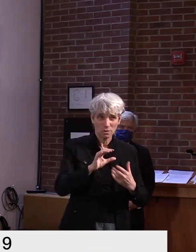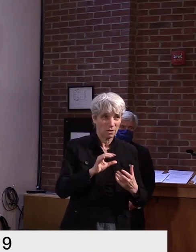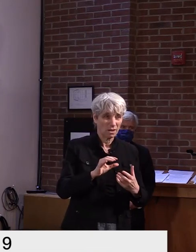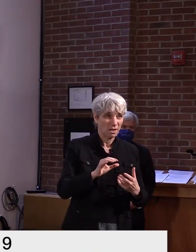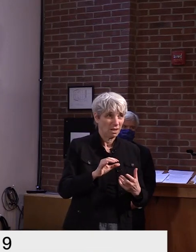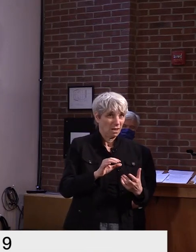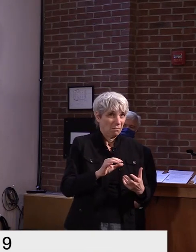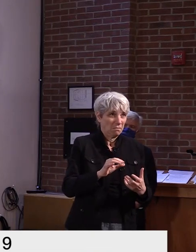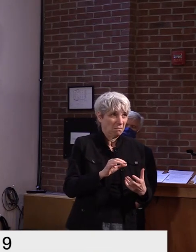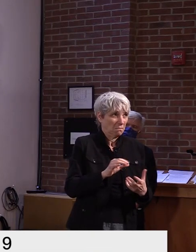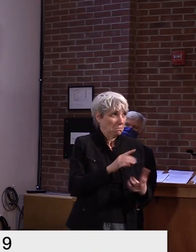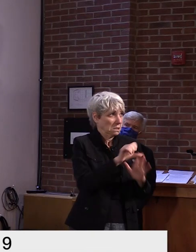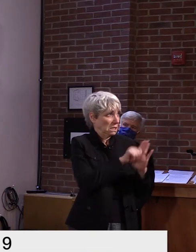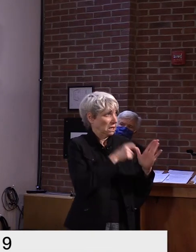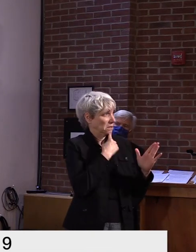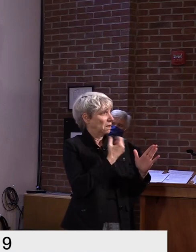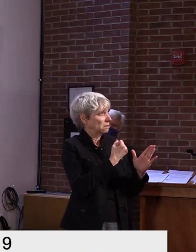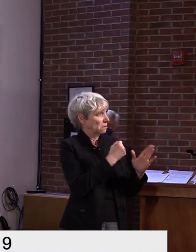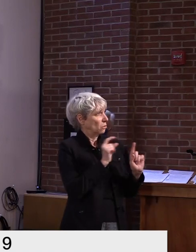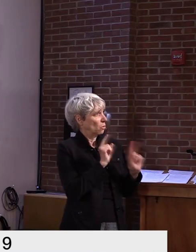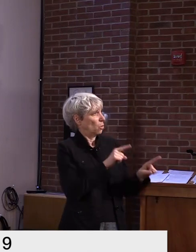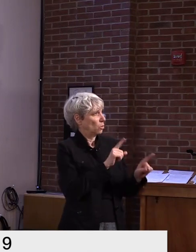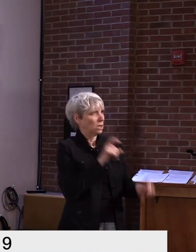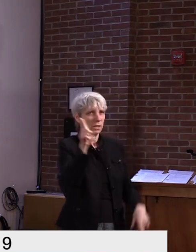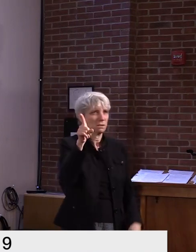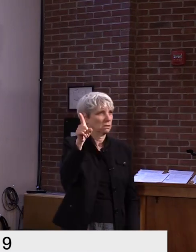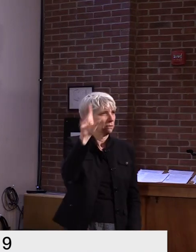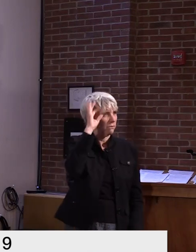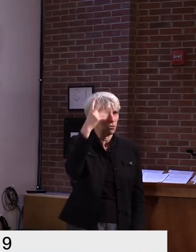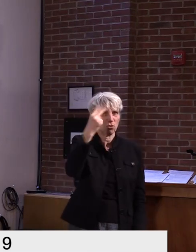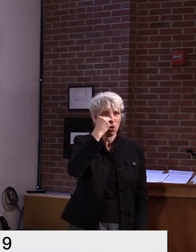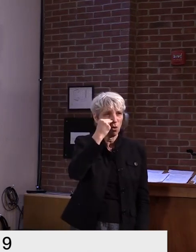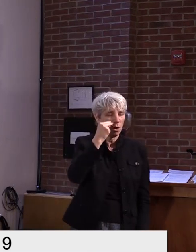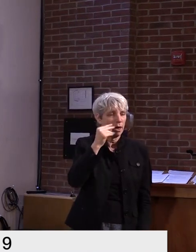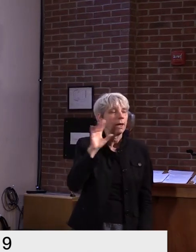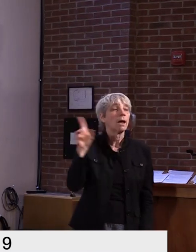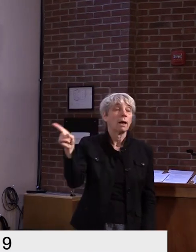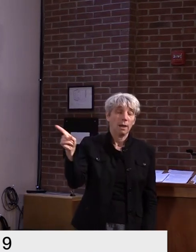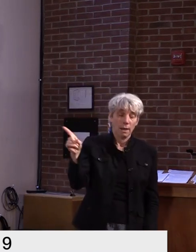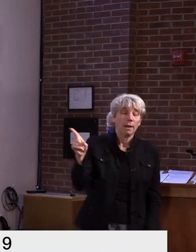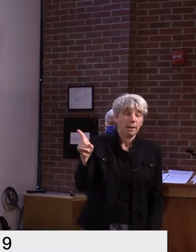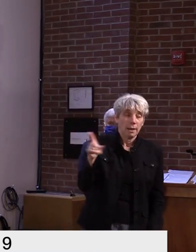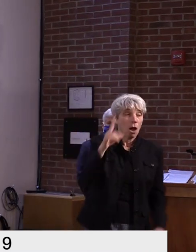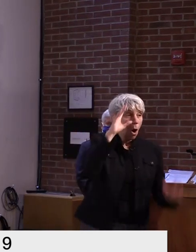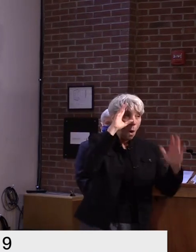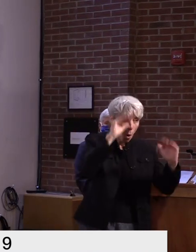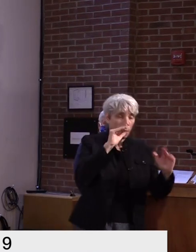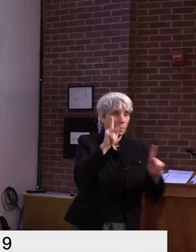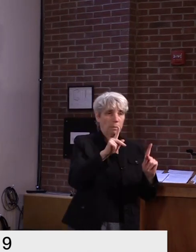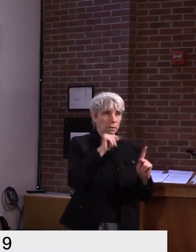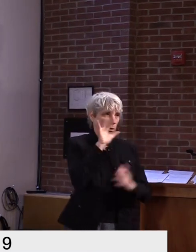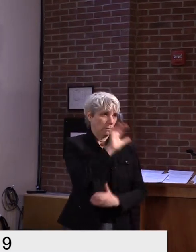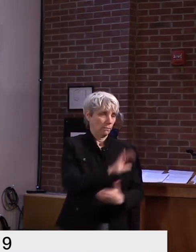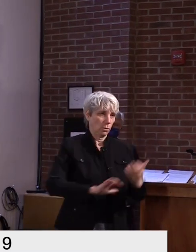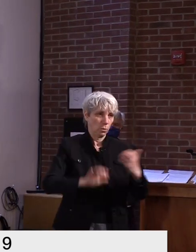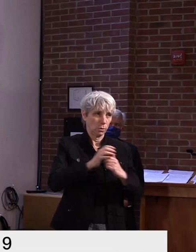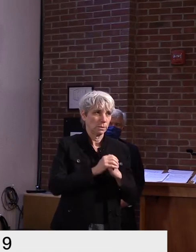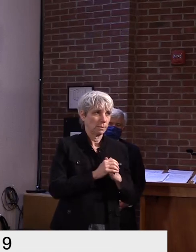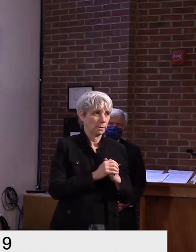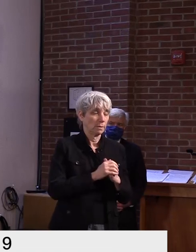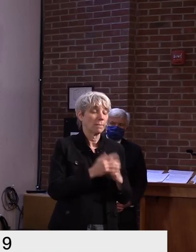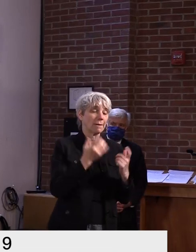oh, they shouldn't get tested. Yeah, so I hope the mixed messaging is not confusing people. It wouldn't be the first